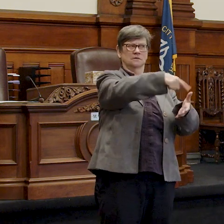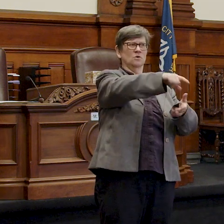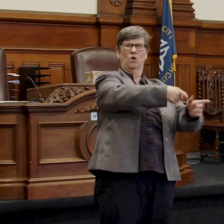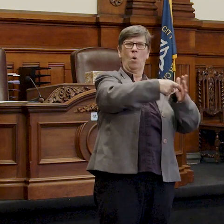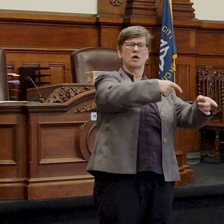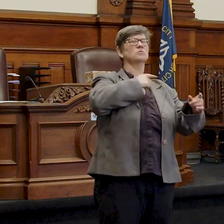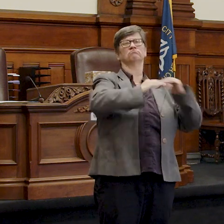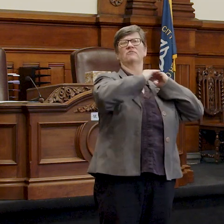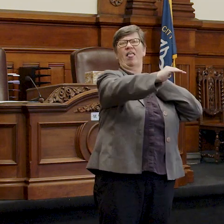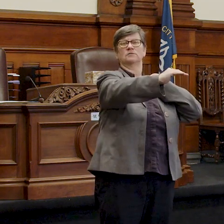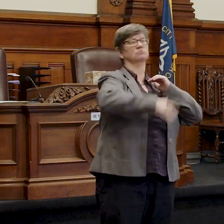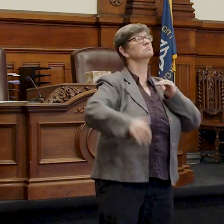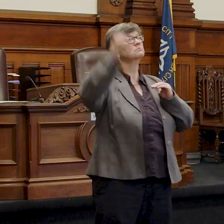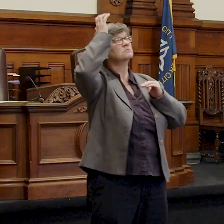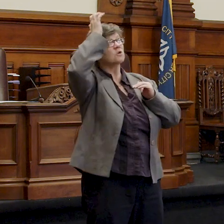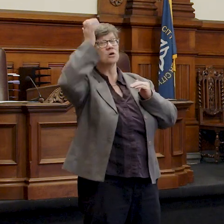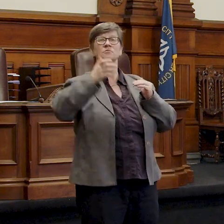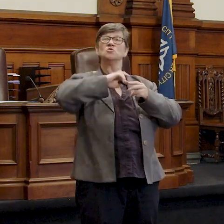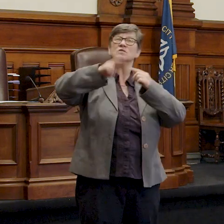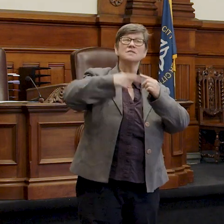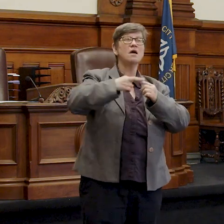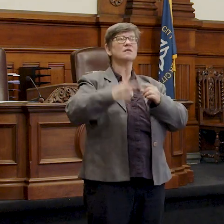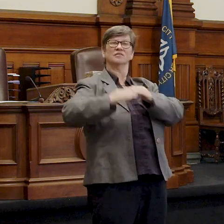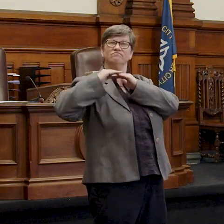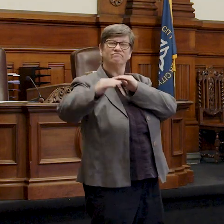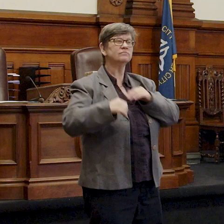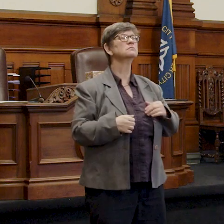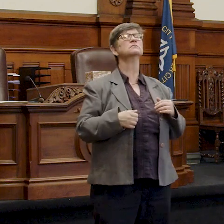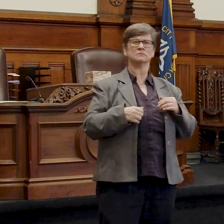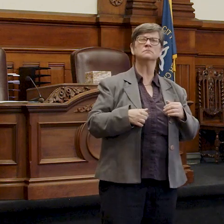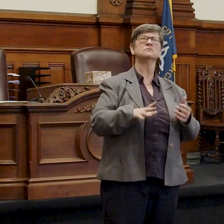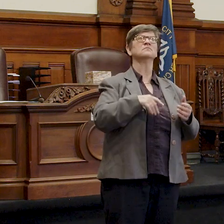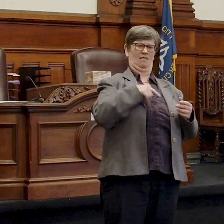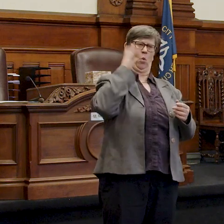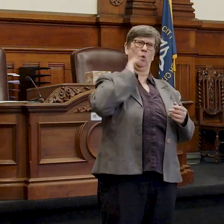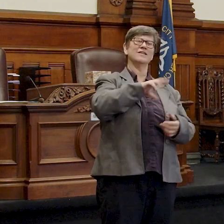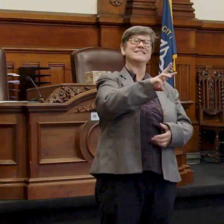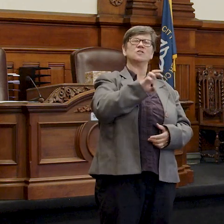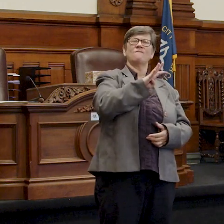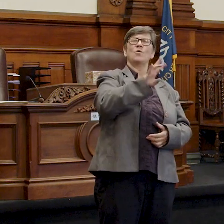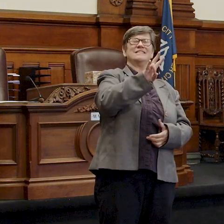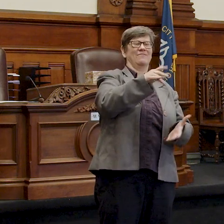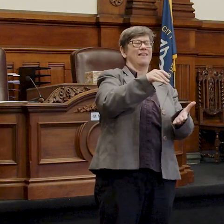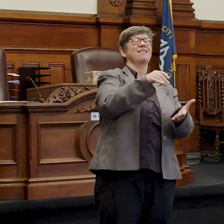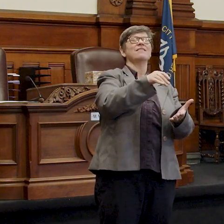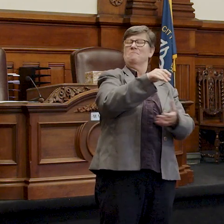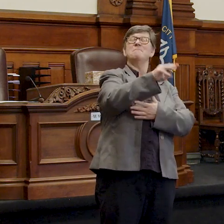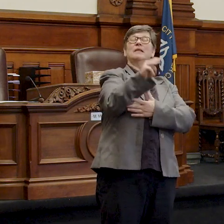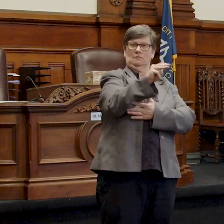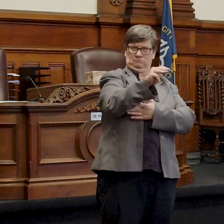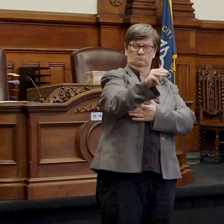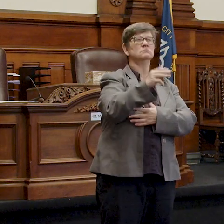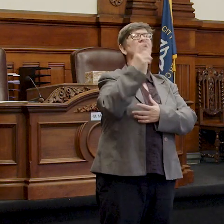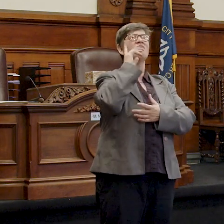spending plan calls for about $675 million in spending, which is a 4.7% increase that is well under